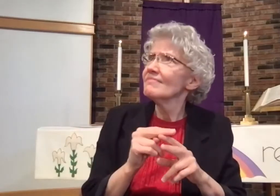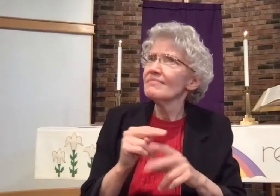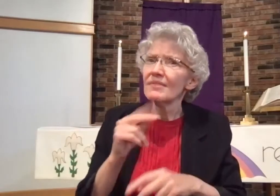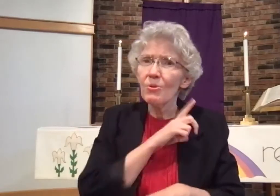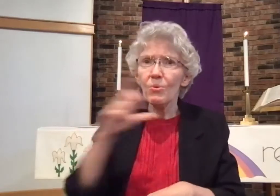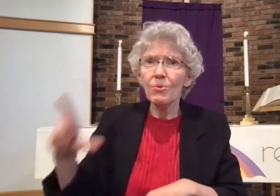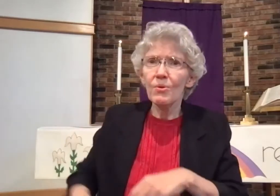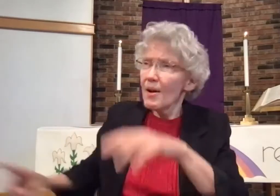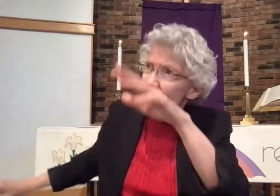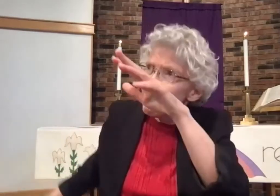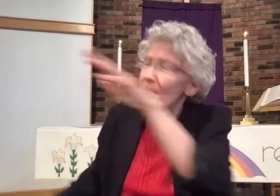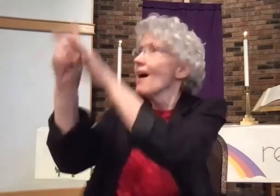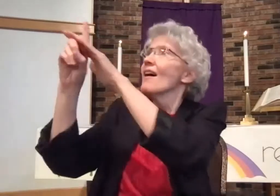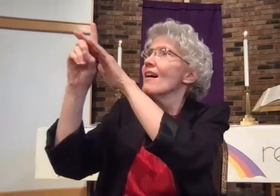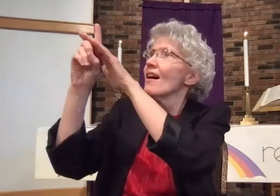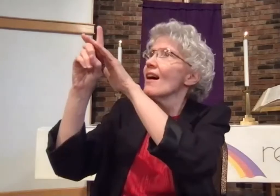Lord appears.